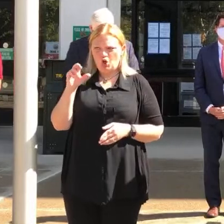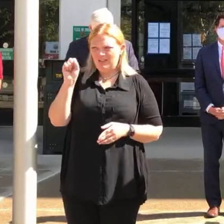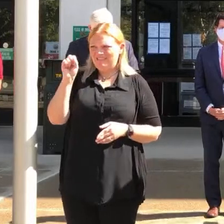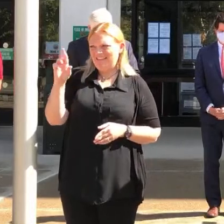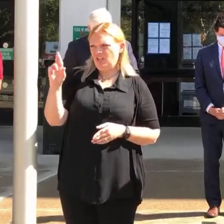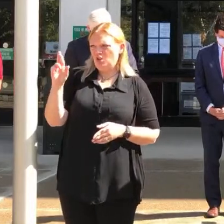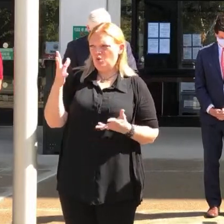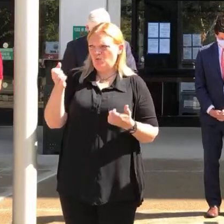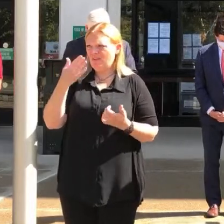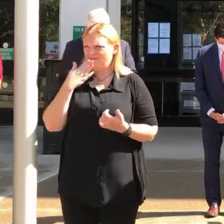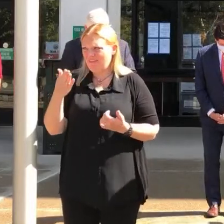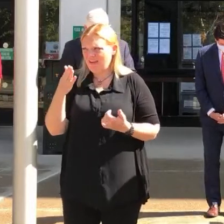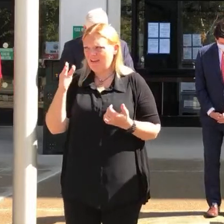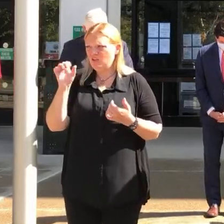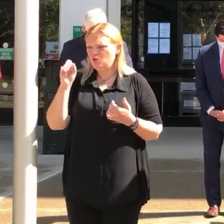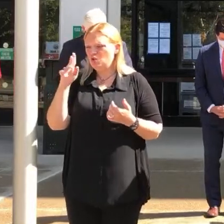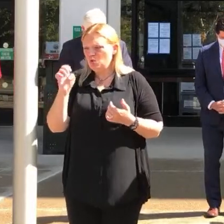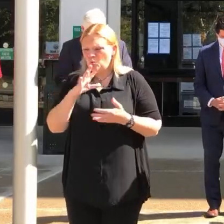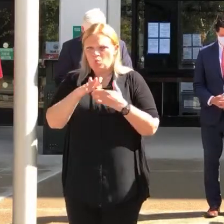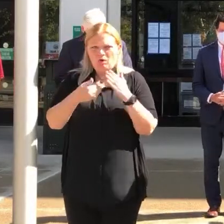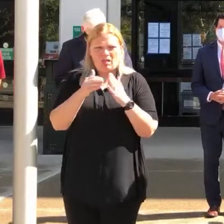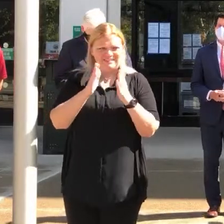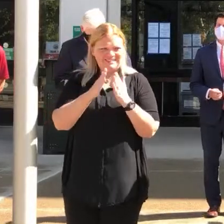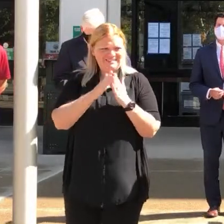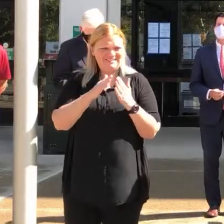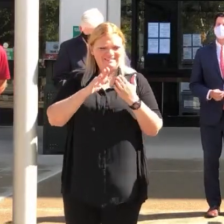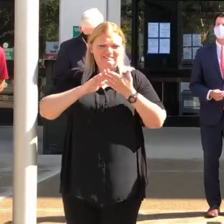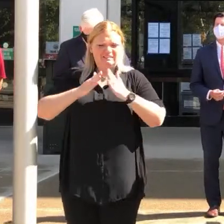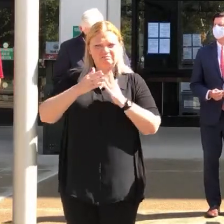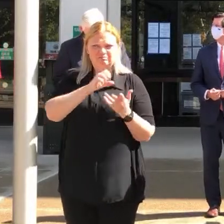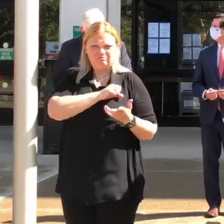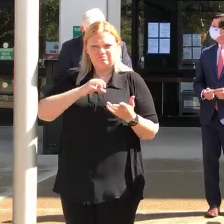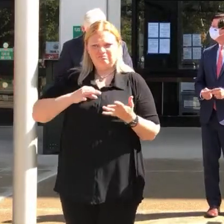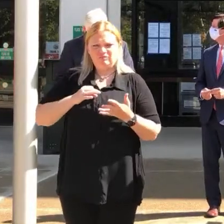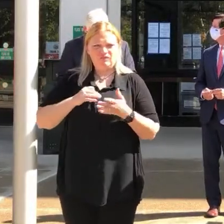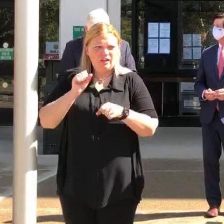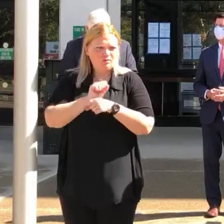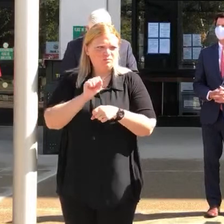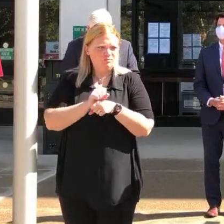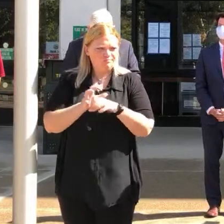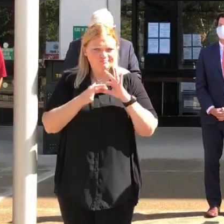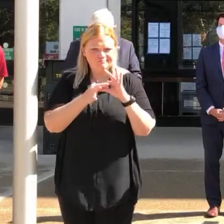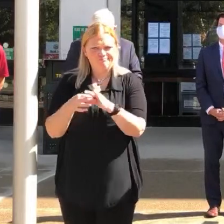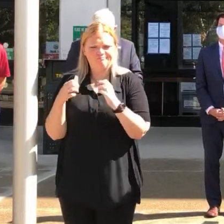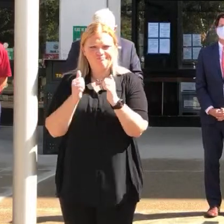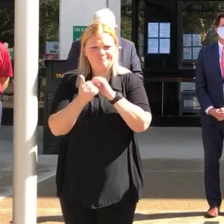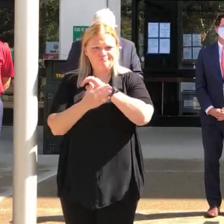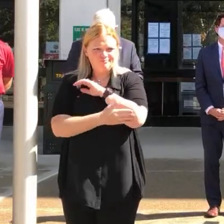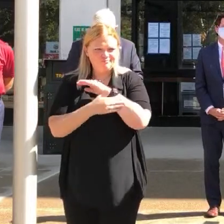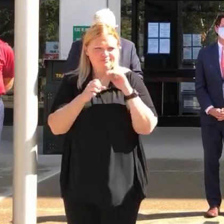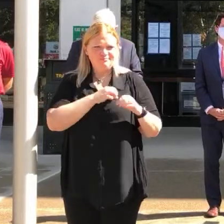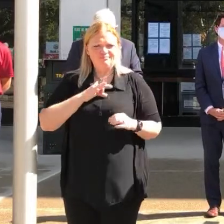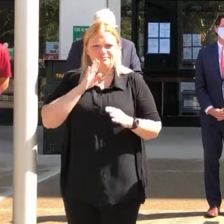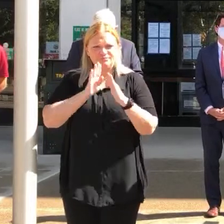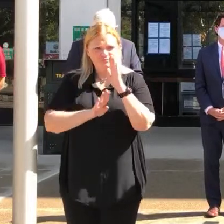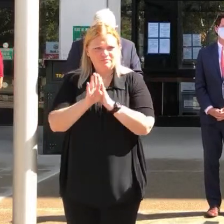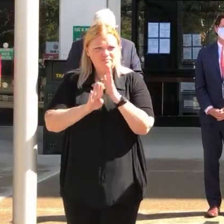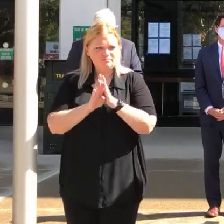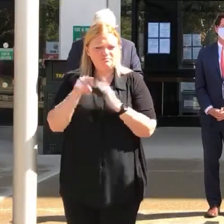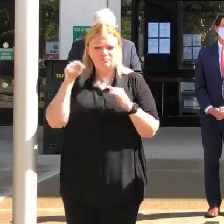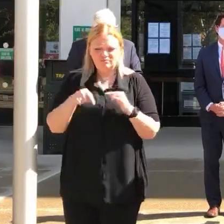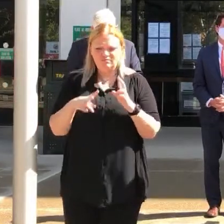want to thank Sue and all of the city staff that work closely with the county staff on developing